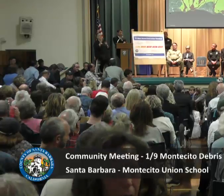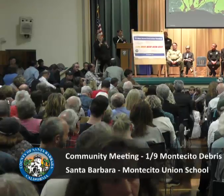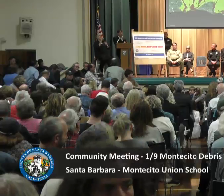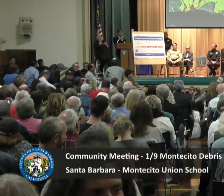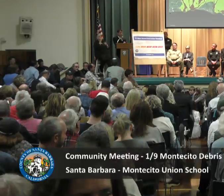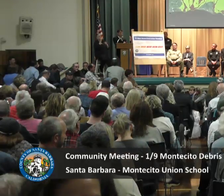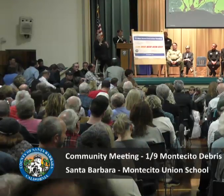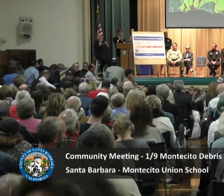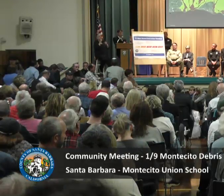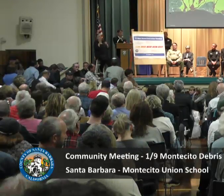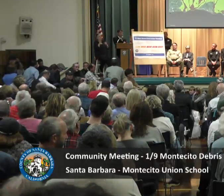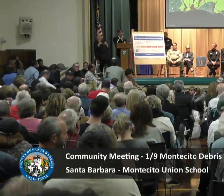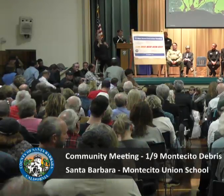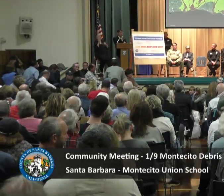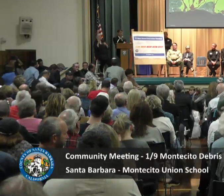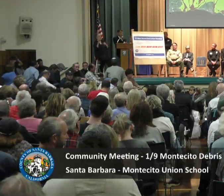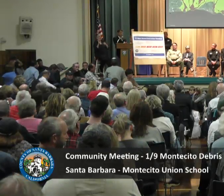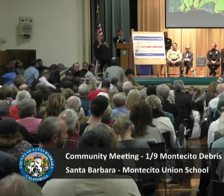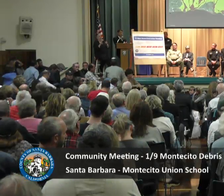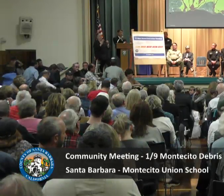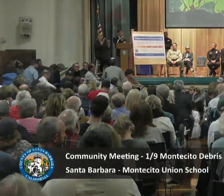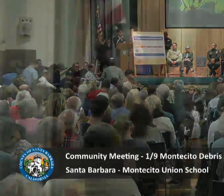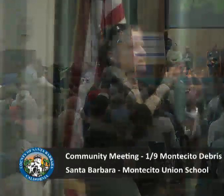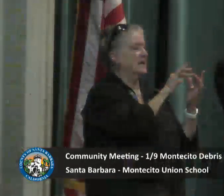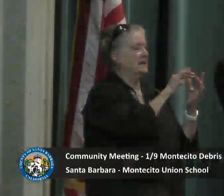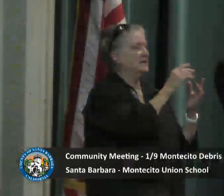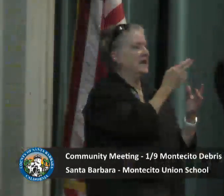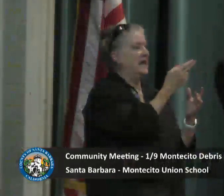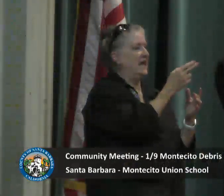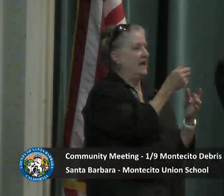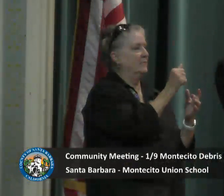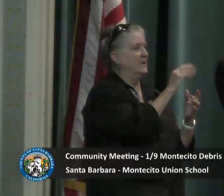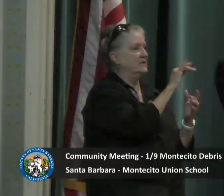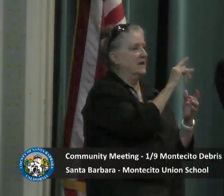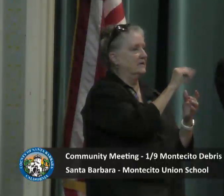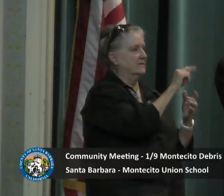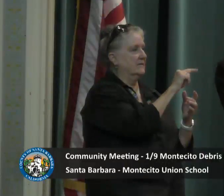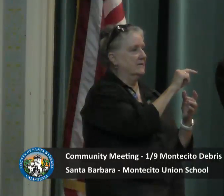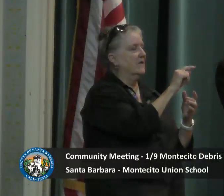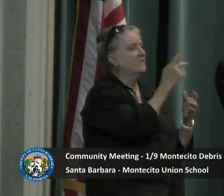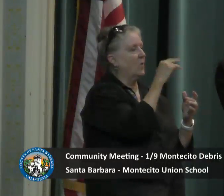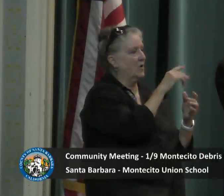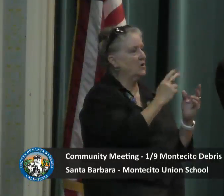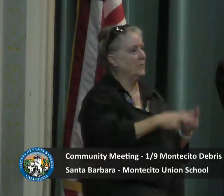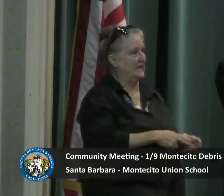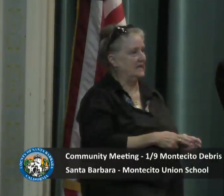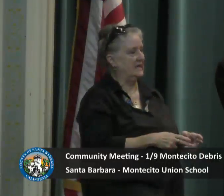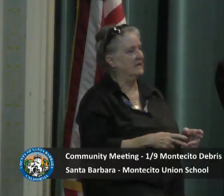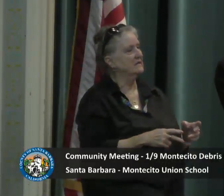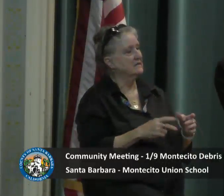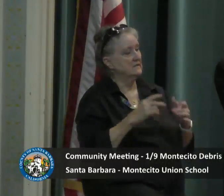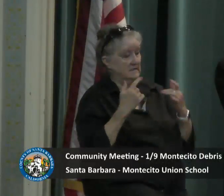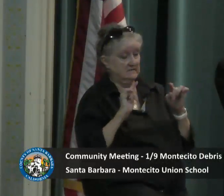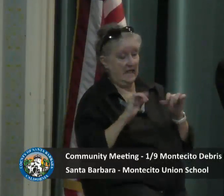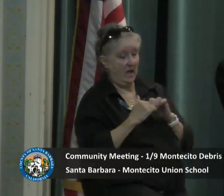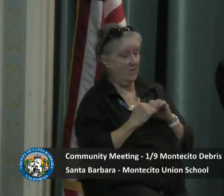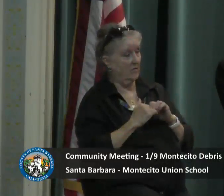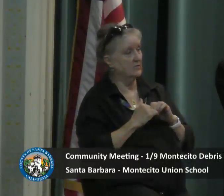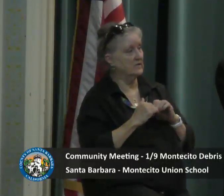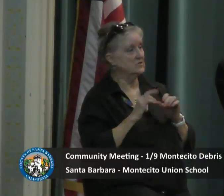for Habitat for Humanity. Because the only way we can accomplish this is normally using